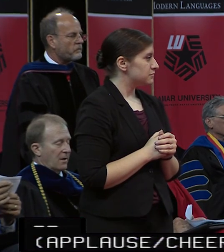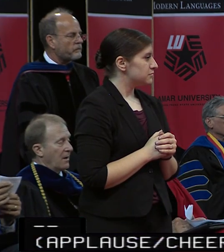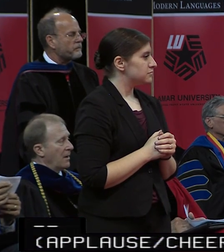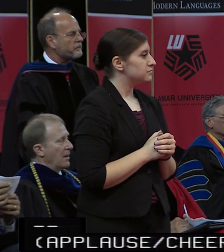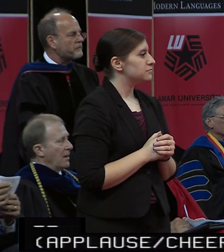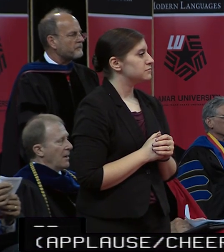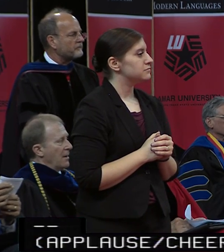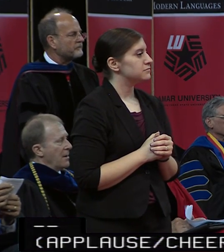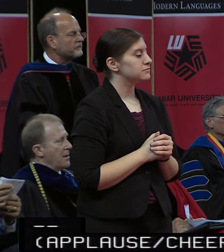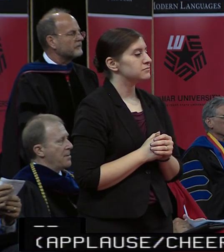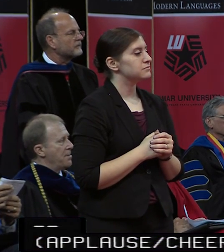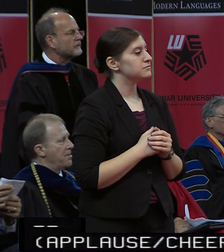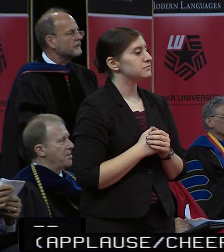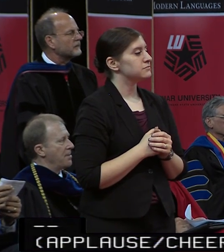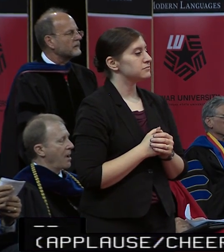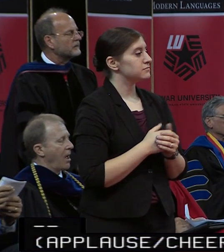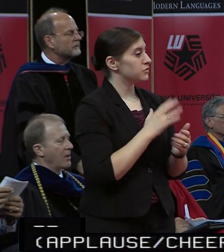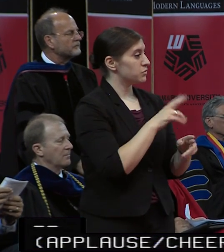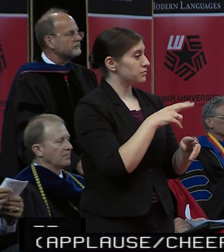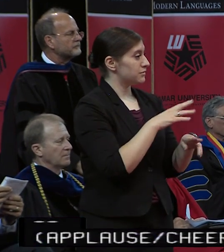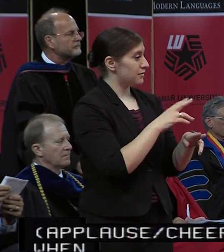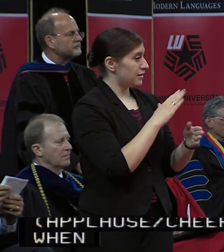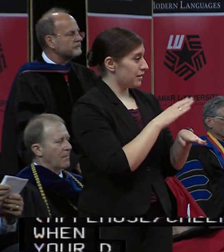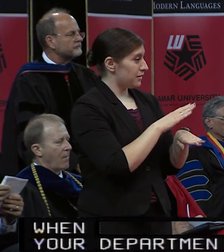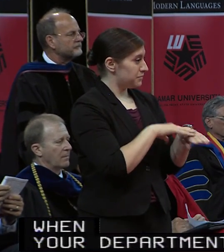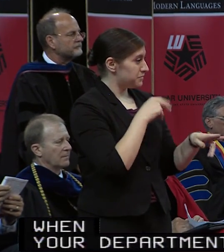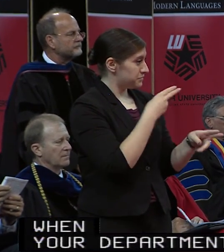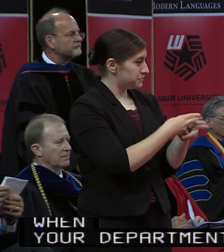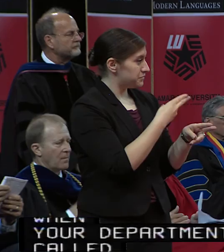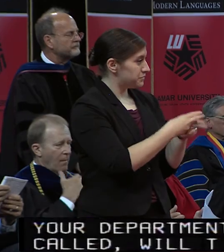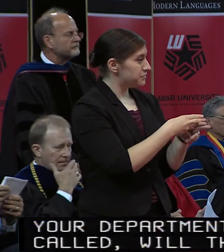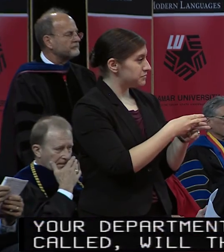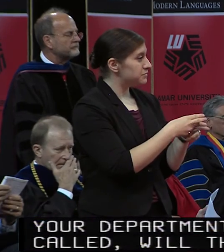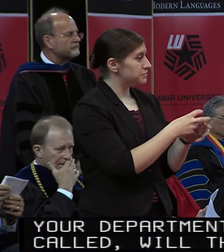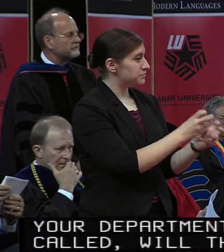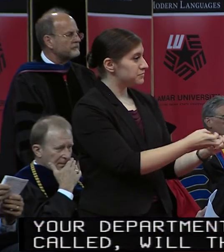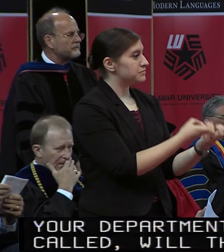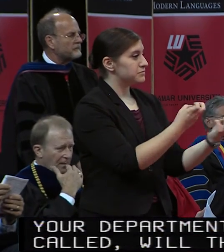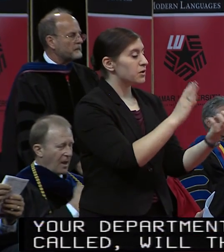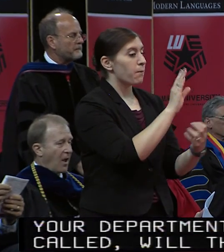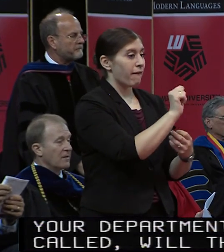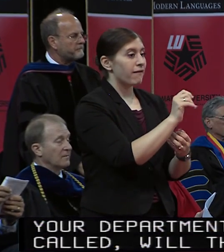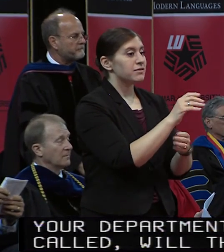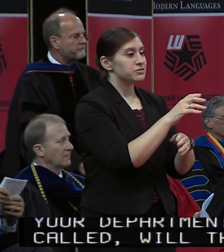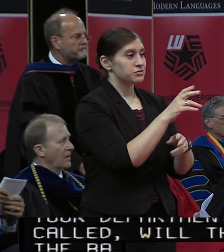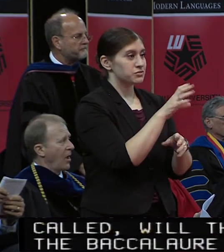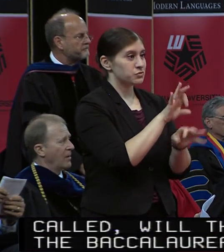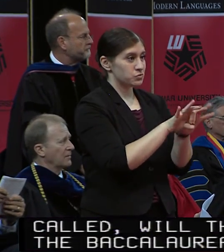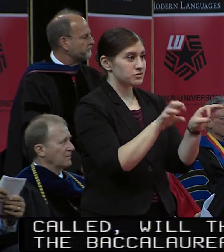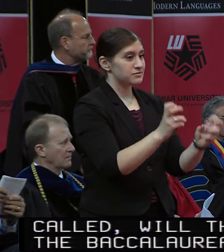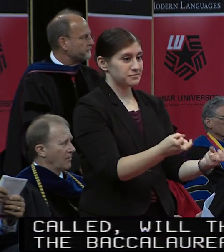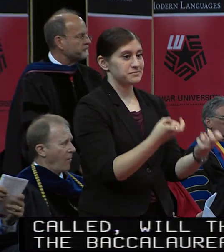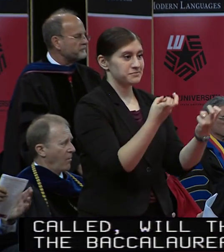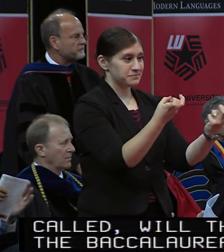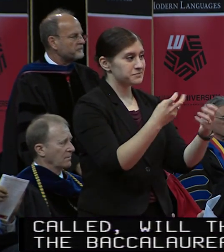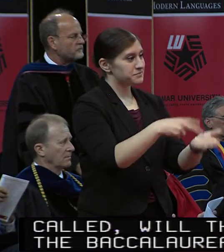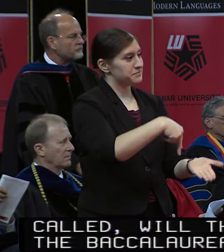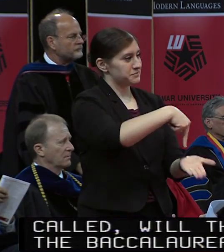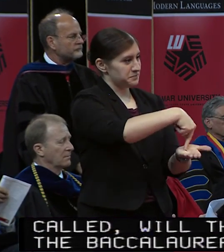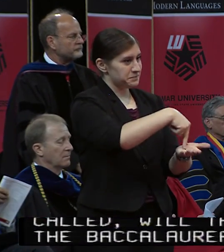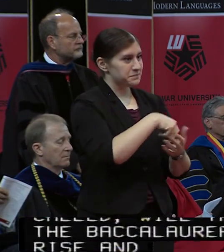When your department or program is called, will the candidates for the baccalaureate degrees please rise and also remain